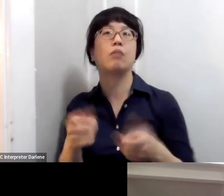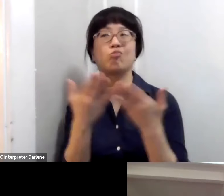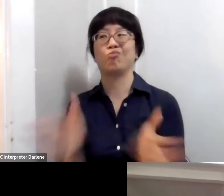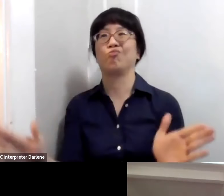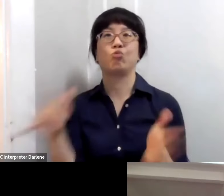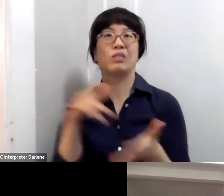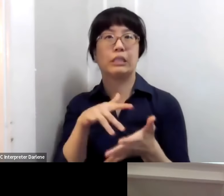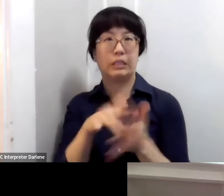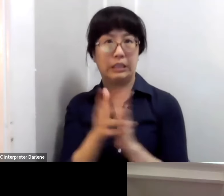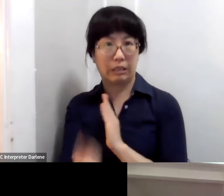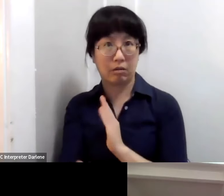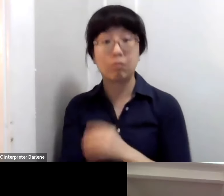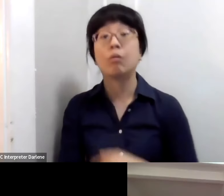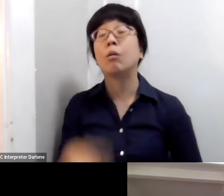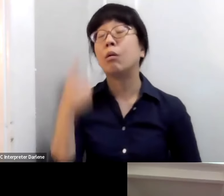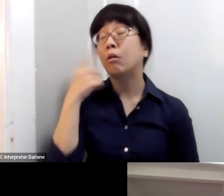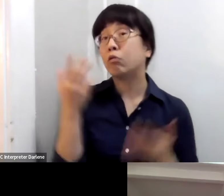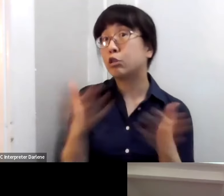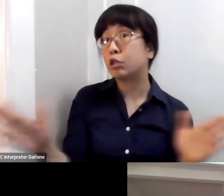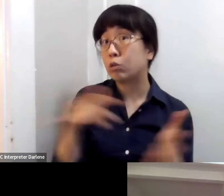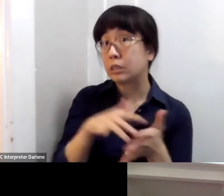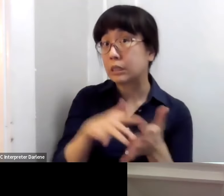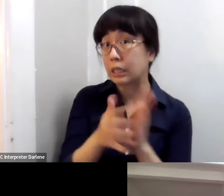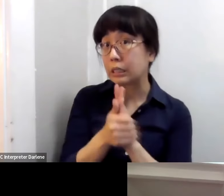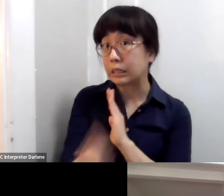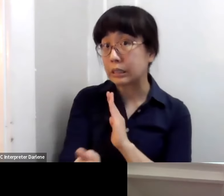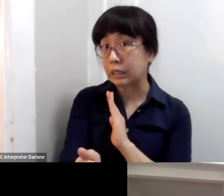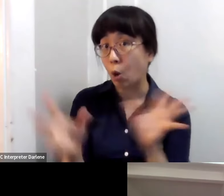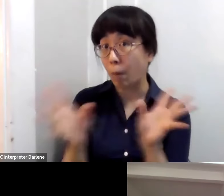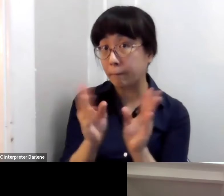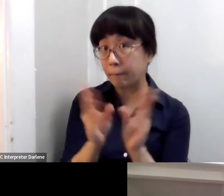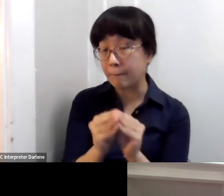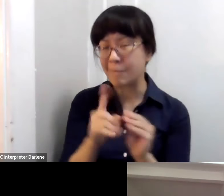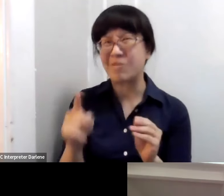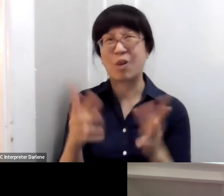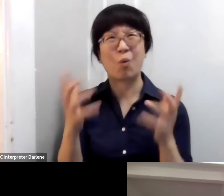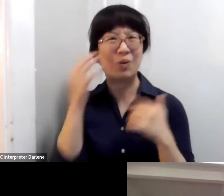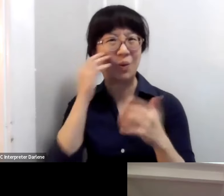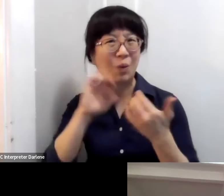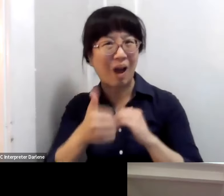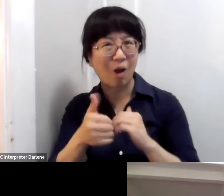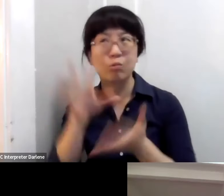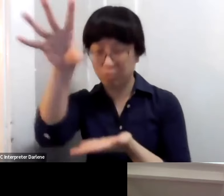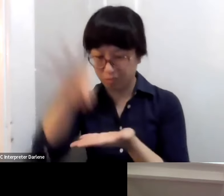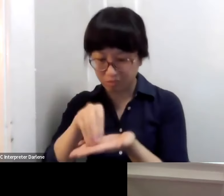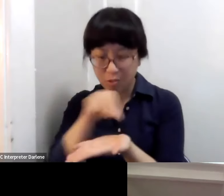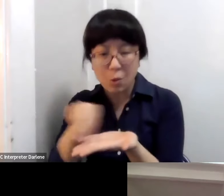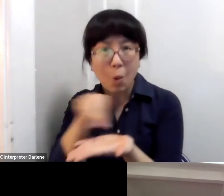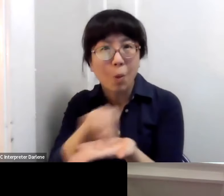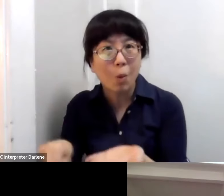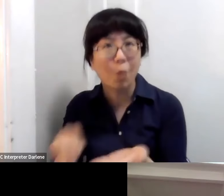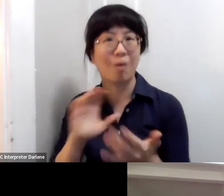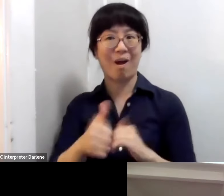we see students in general study skills, they are often wondering how to take notes, how to utilize their